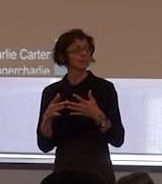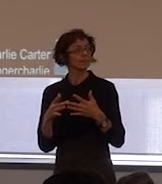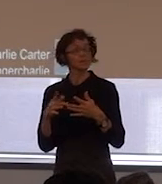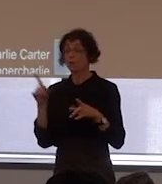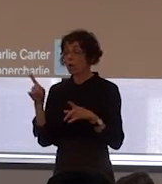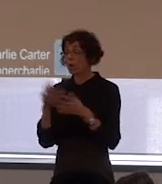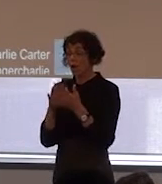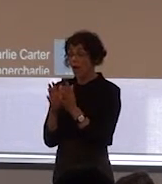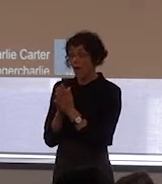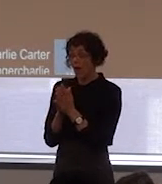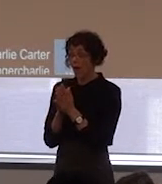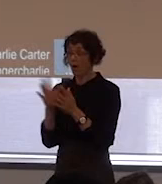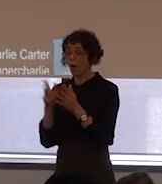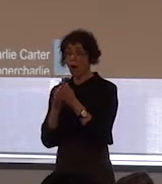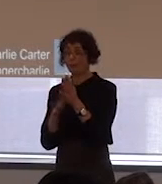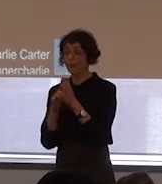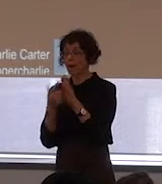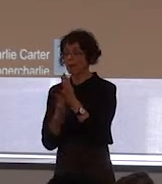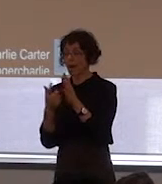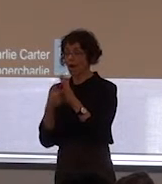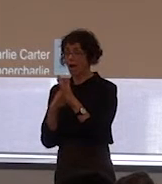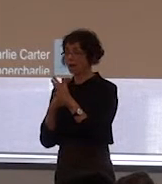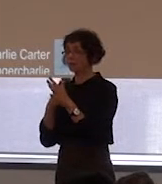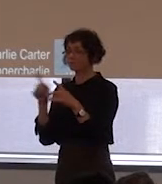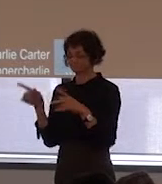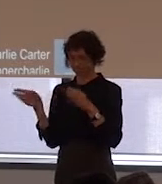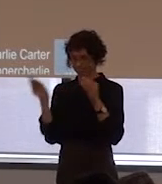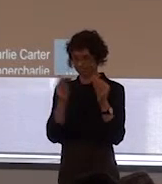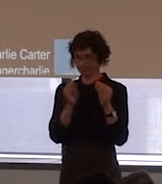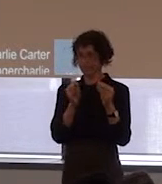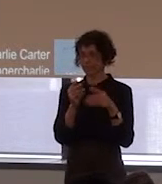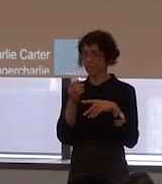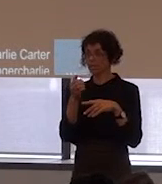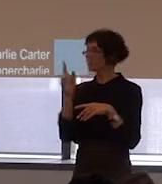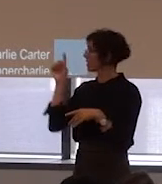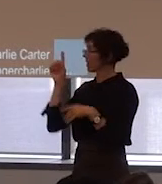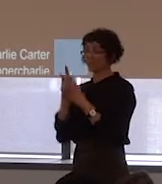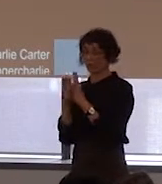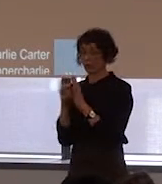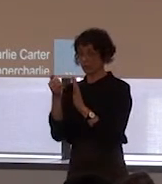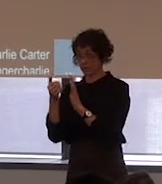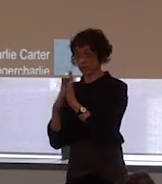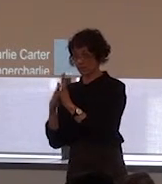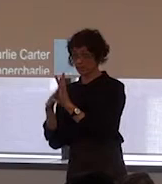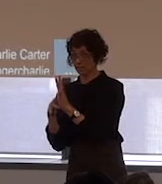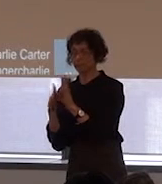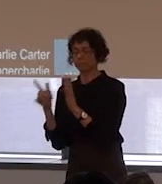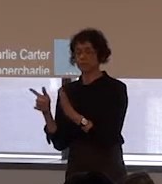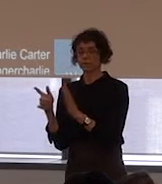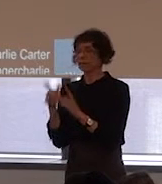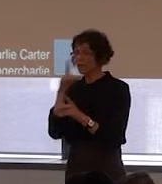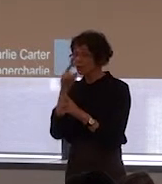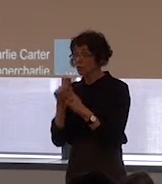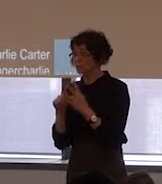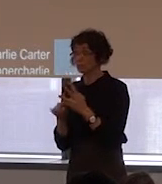Amara. And I spent 20 minutes. What is it? A 6-minute video. Easy. Guys, you can do